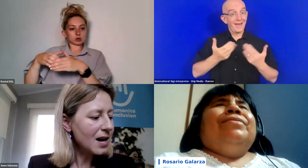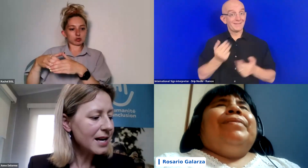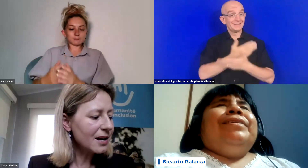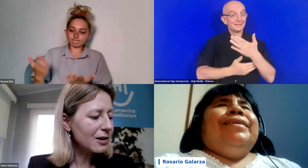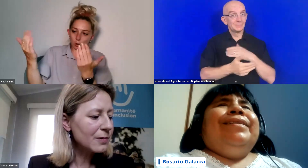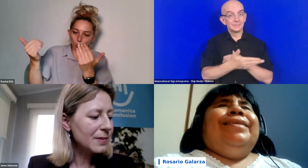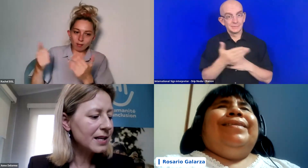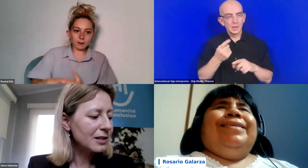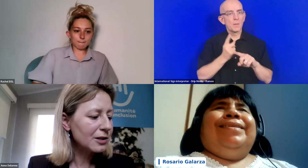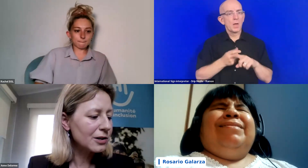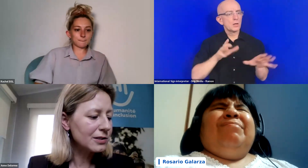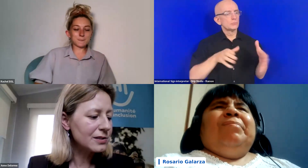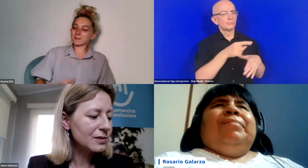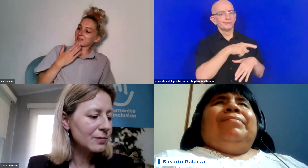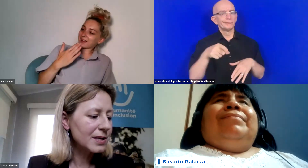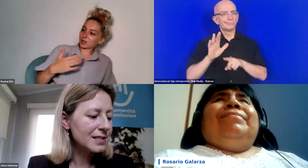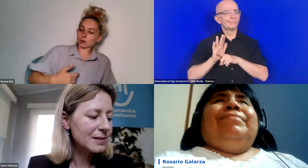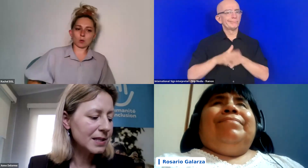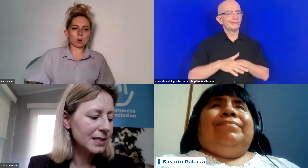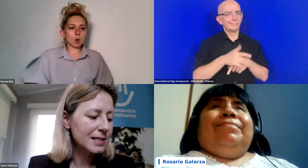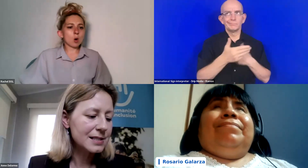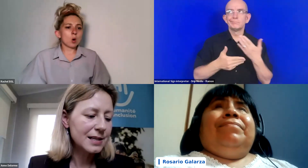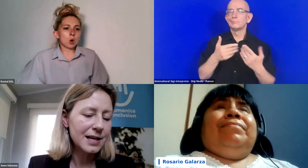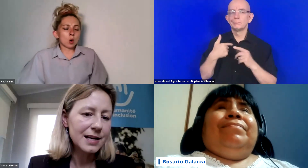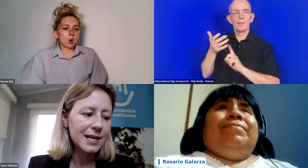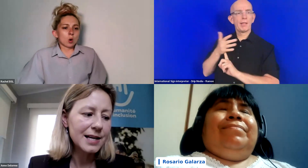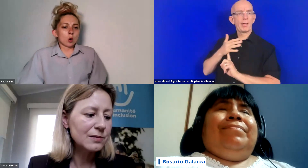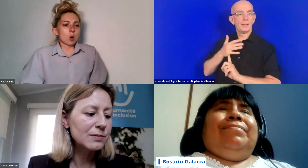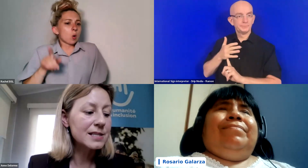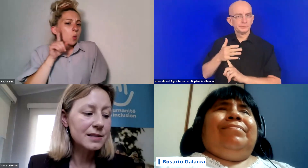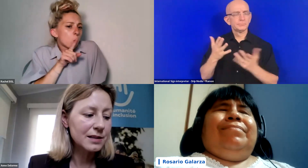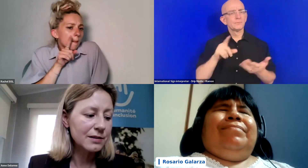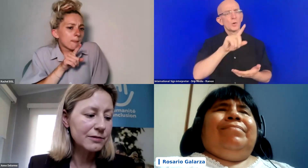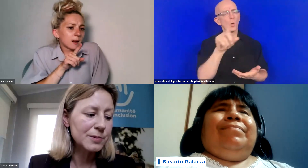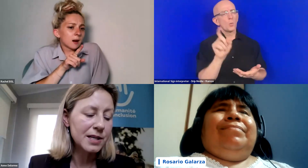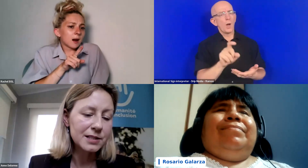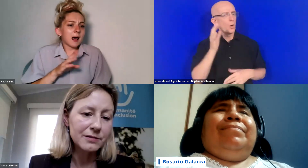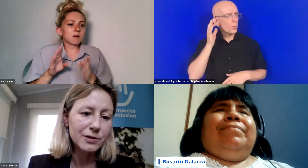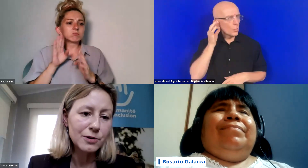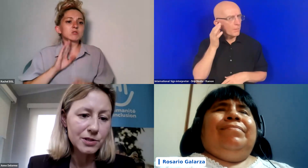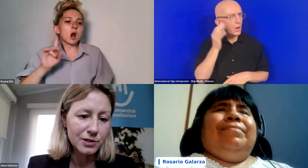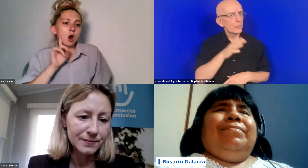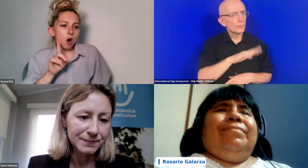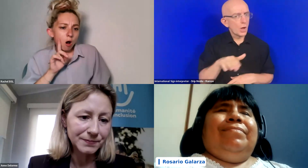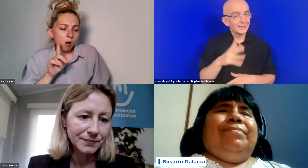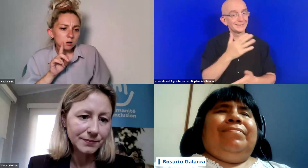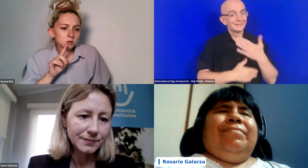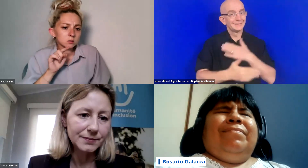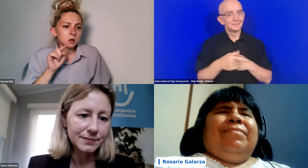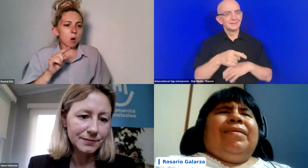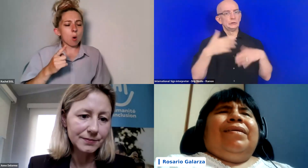Thank you so much. Why are women and girls with disabilities at heightened risk of reproductive coercion?